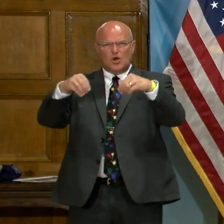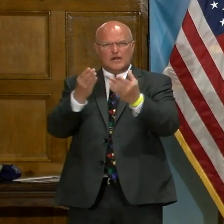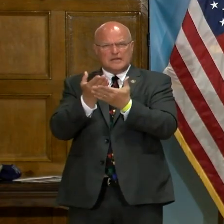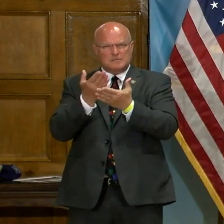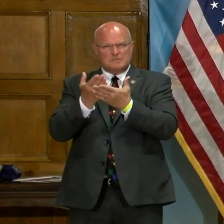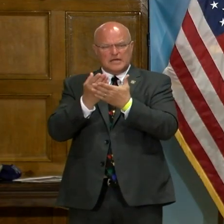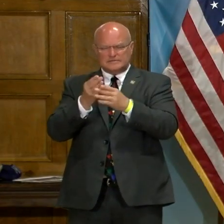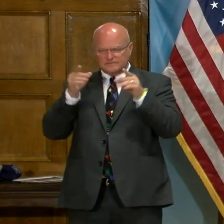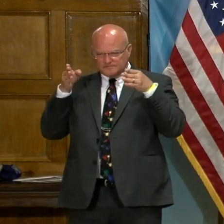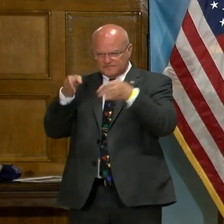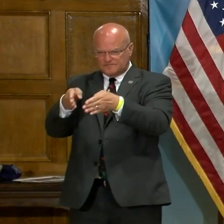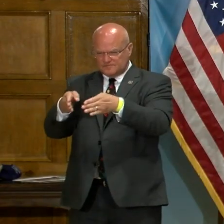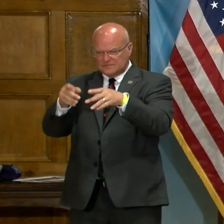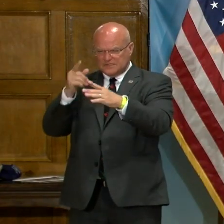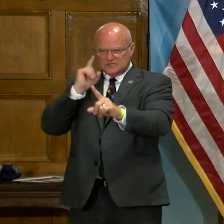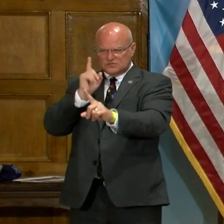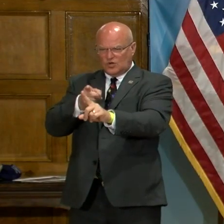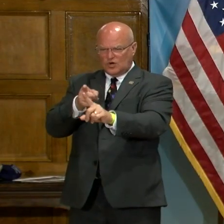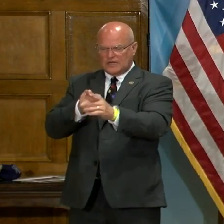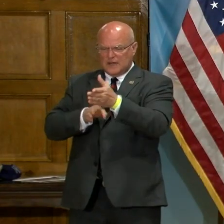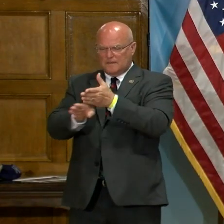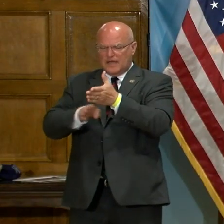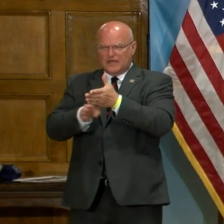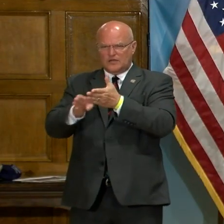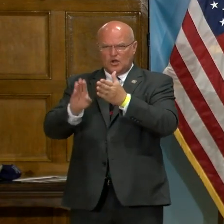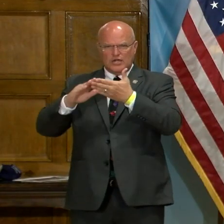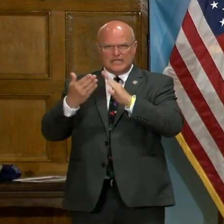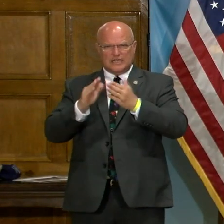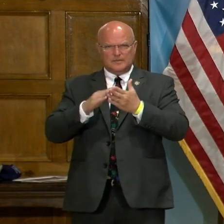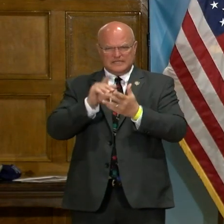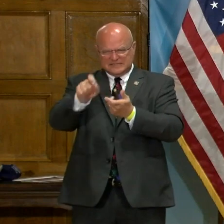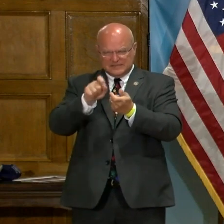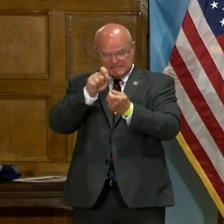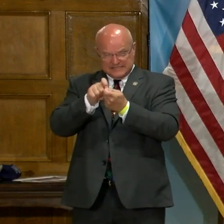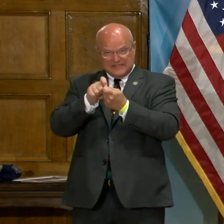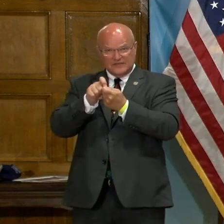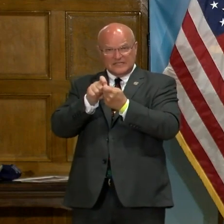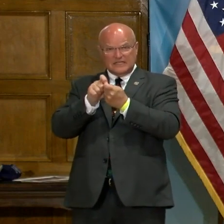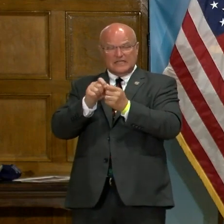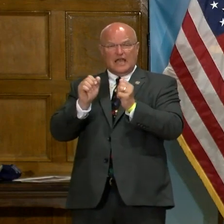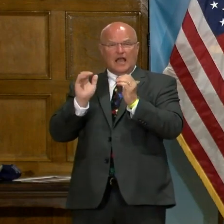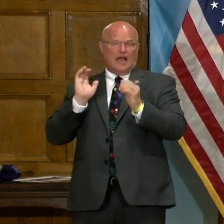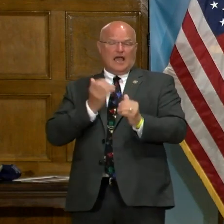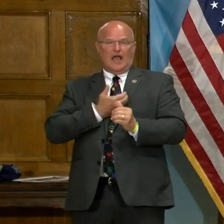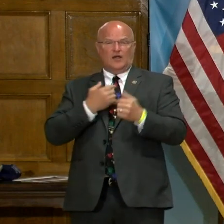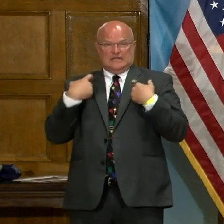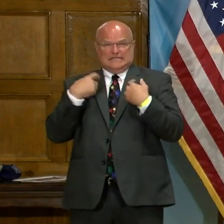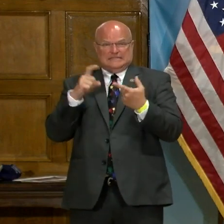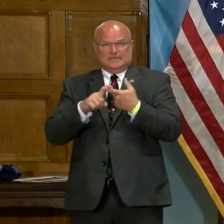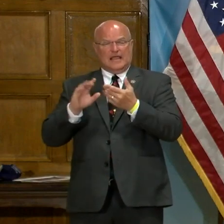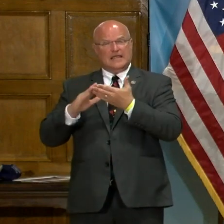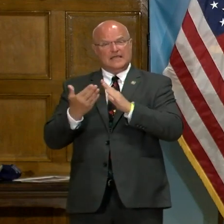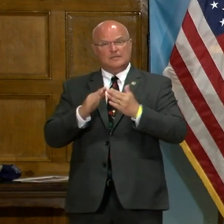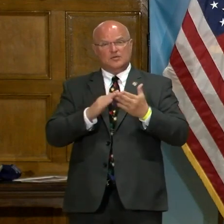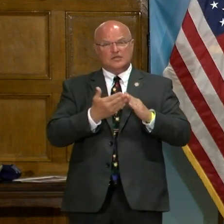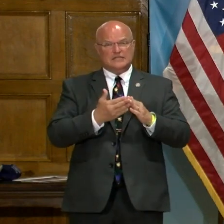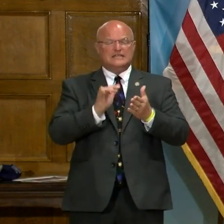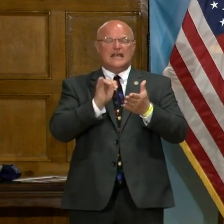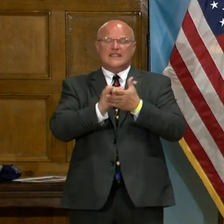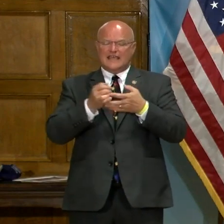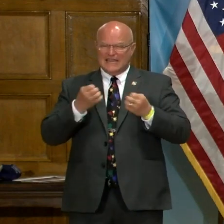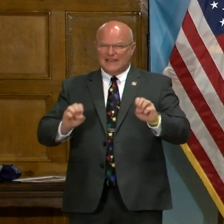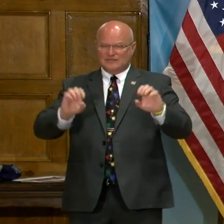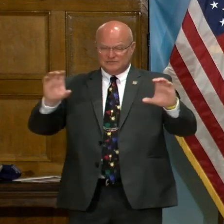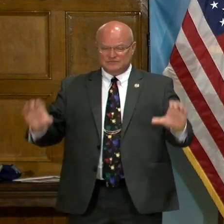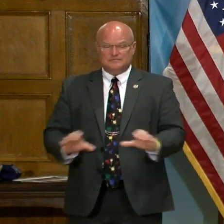budget to targeting the minority communities, specifically our Hispanic community. And so that effort